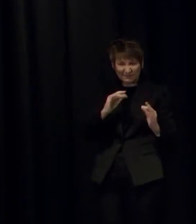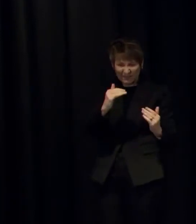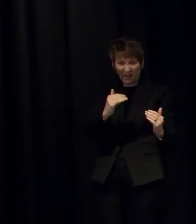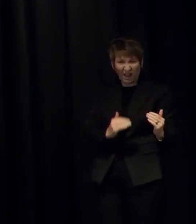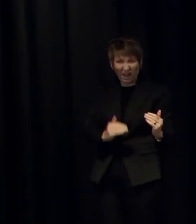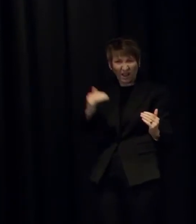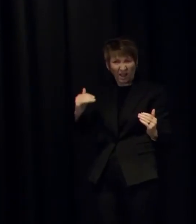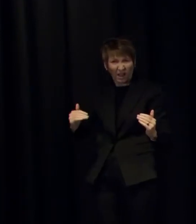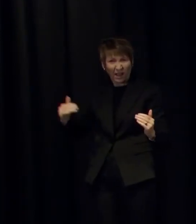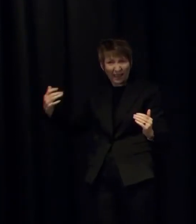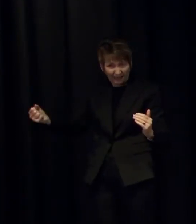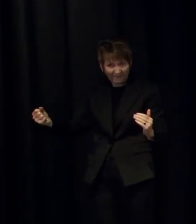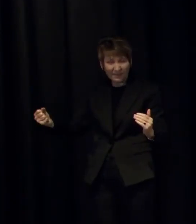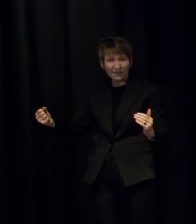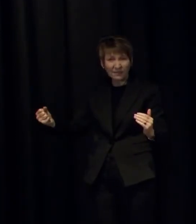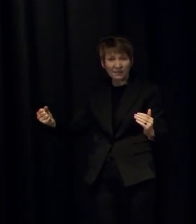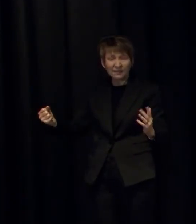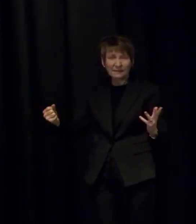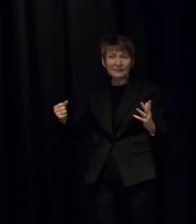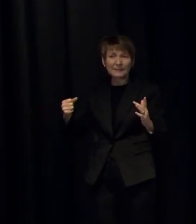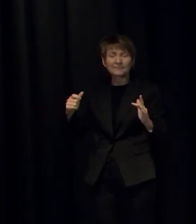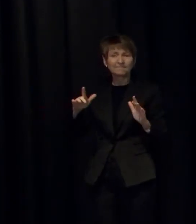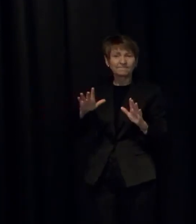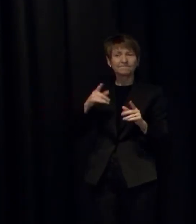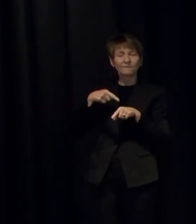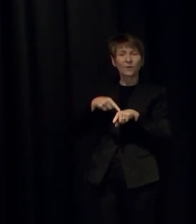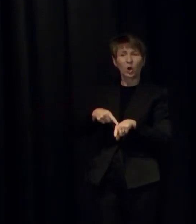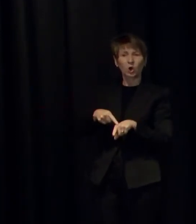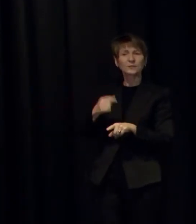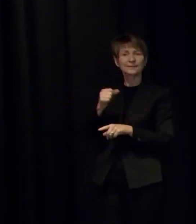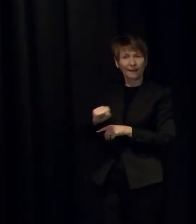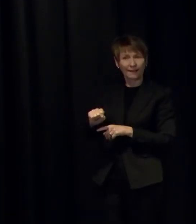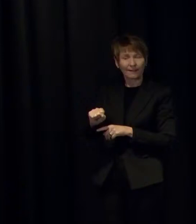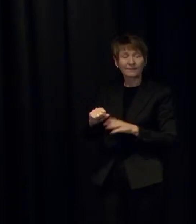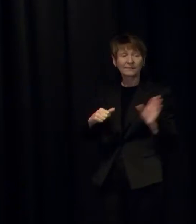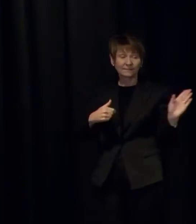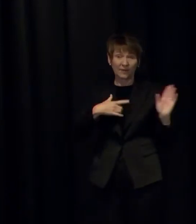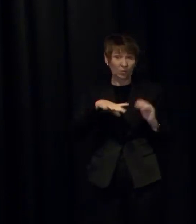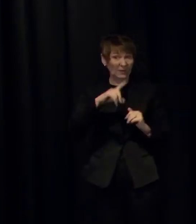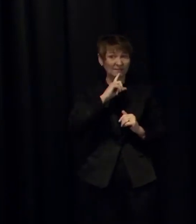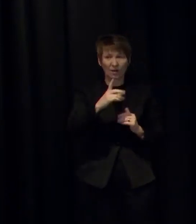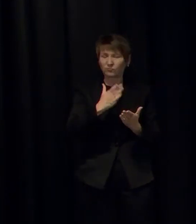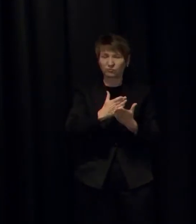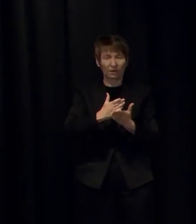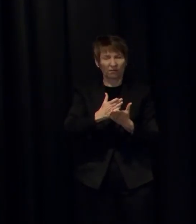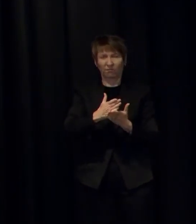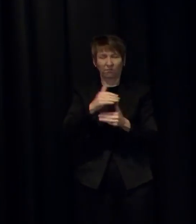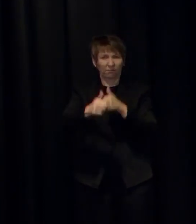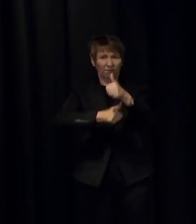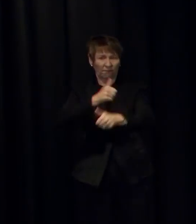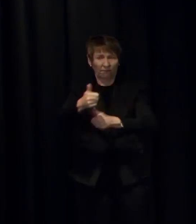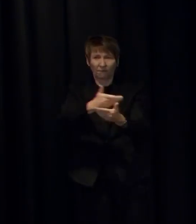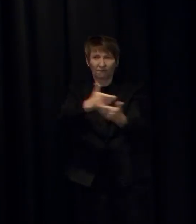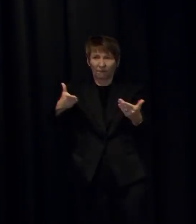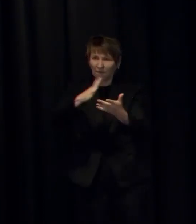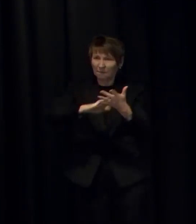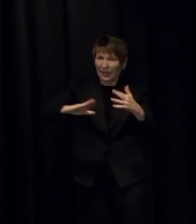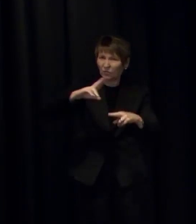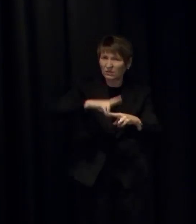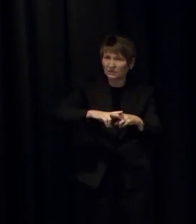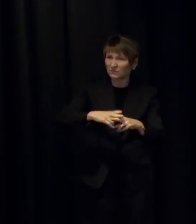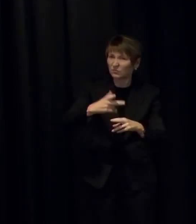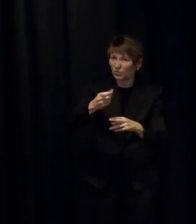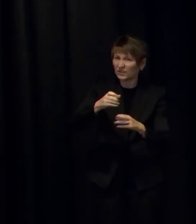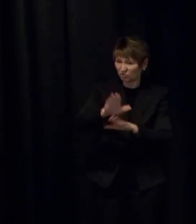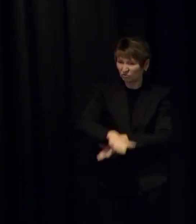job. But I've had quite a bit of feedback that because kids have been out of the classroom for so long, the notion